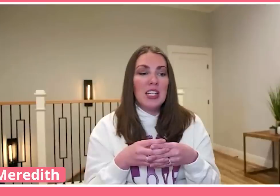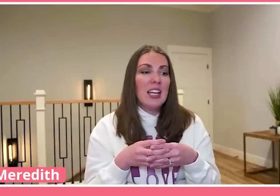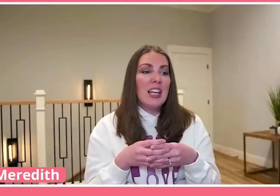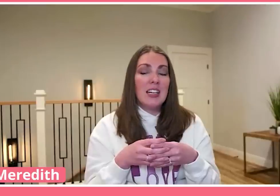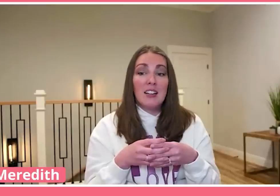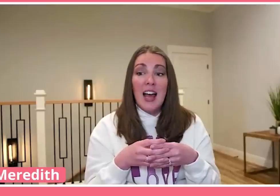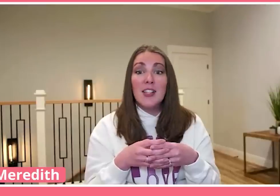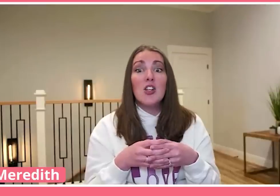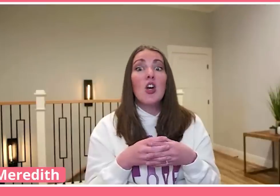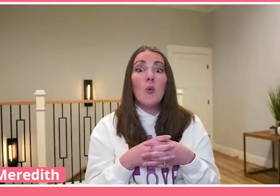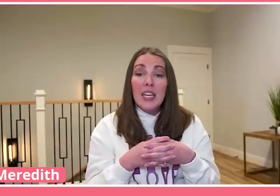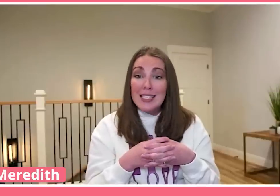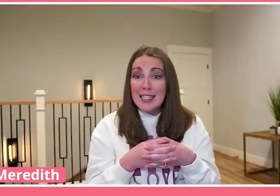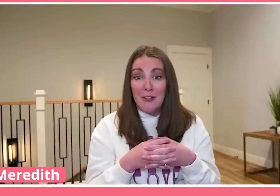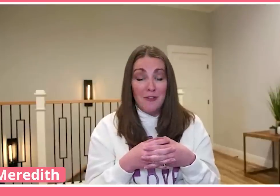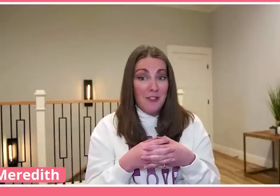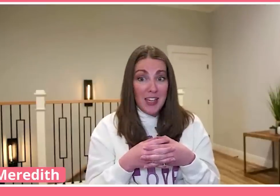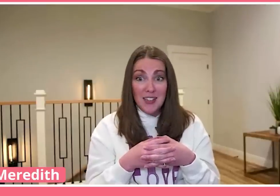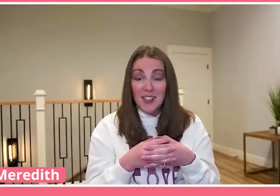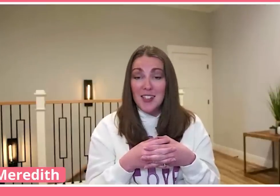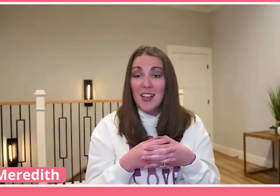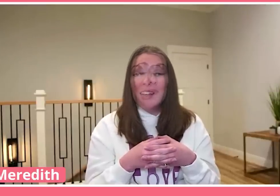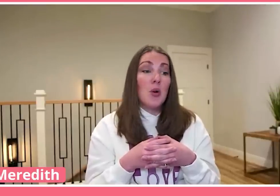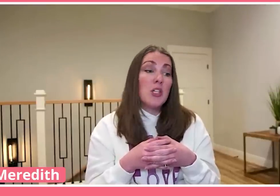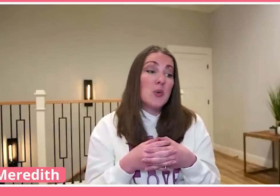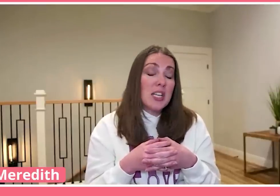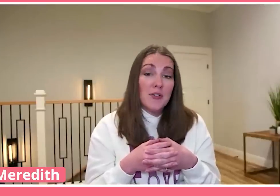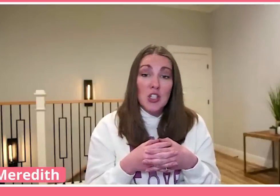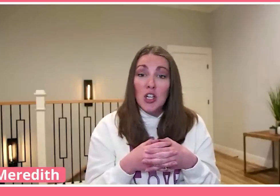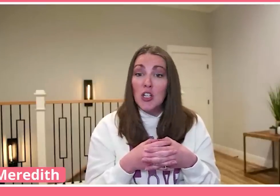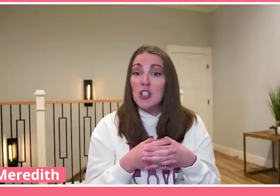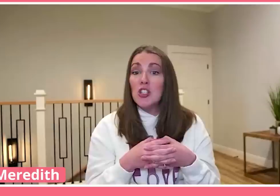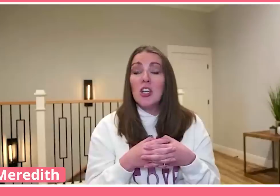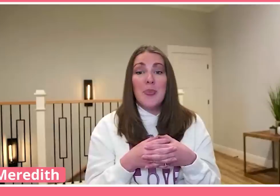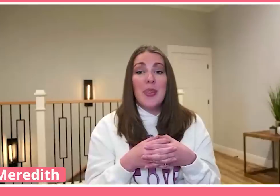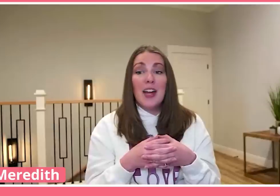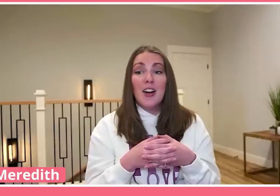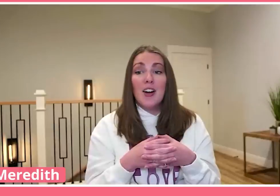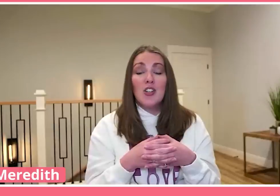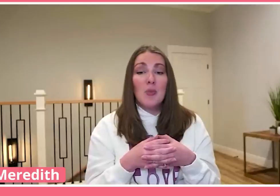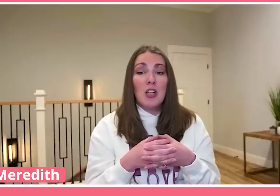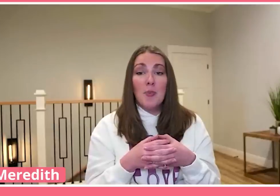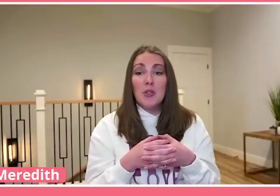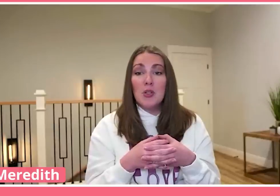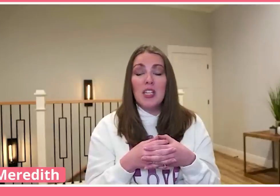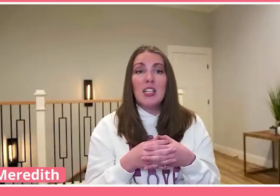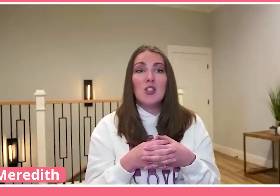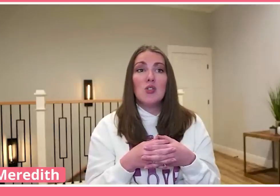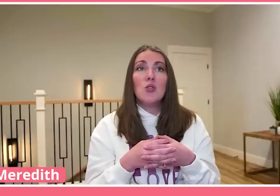in a class, going to deaf events, going to a deaf church. There are so many opportunities to